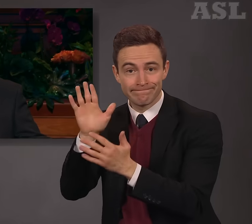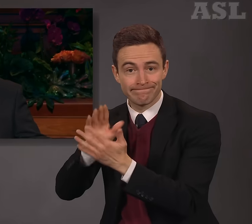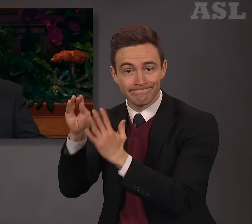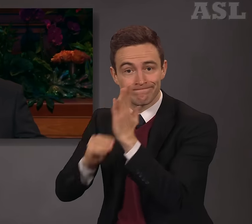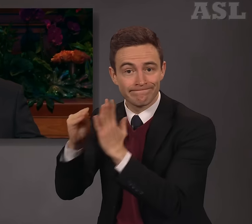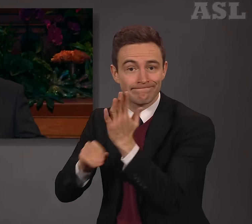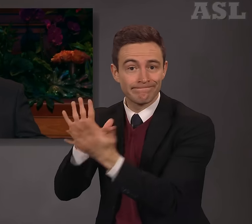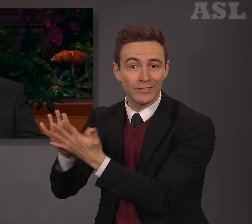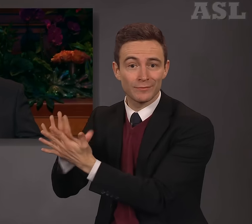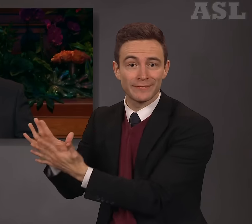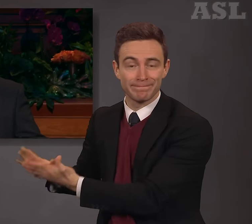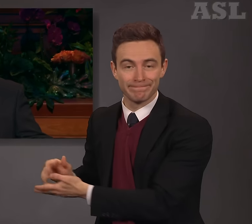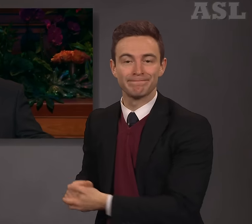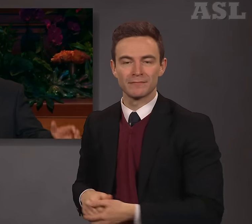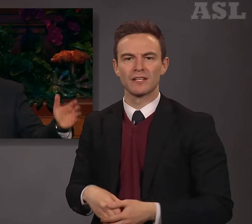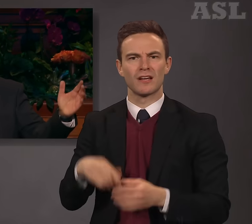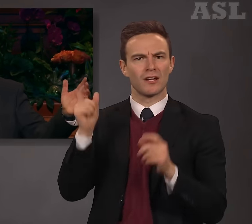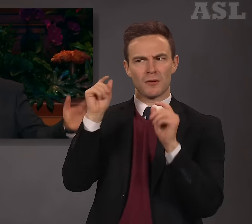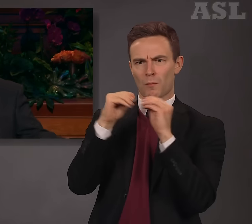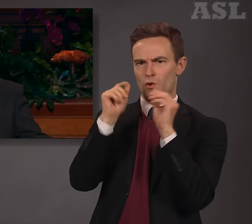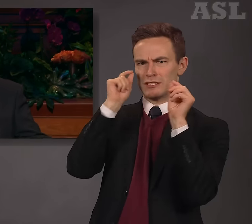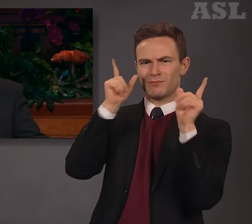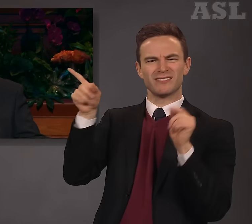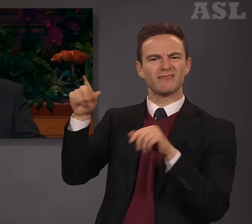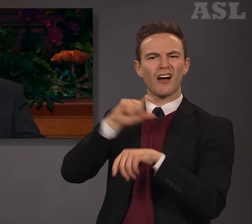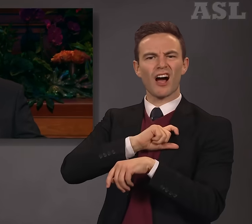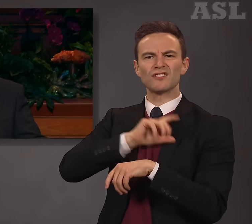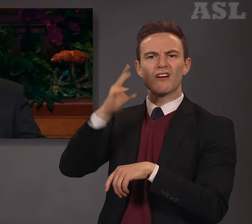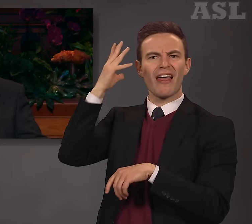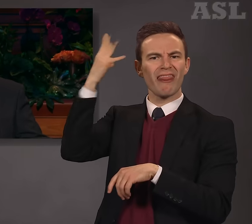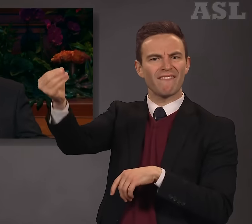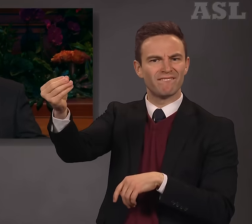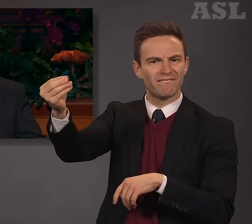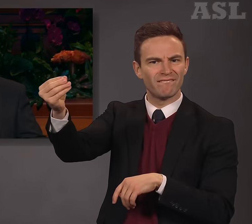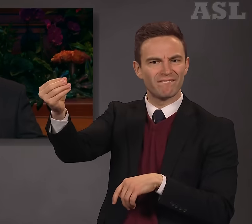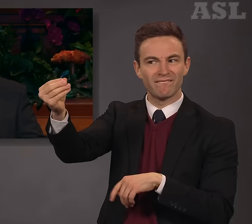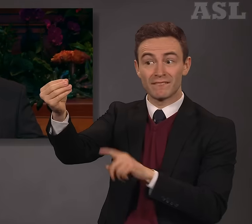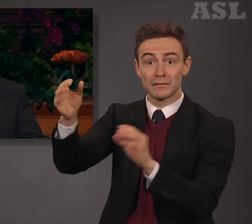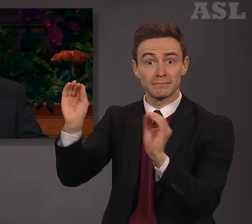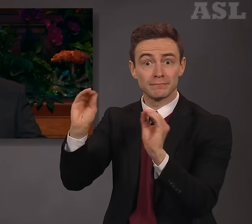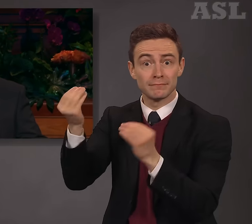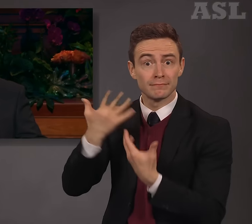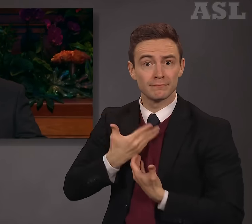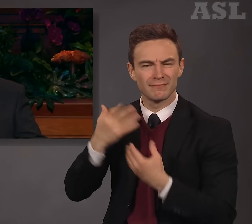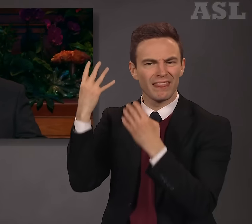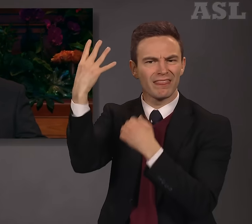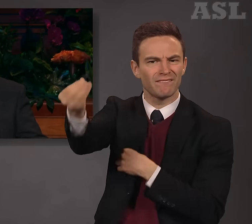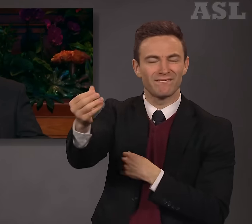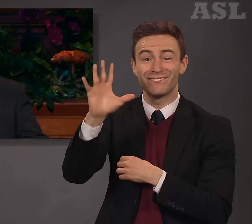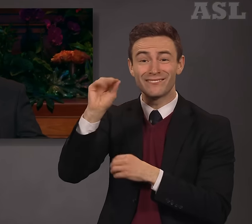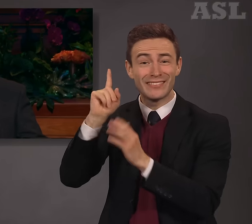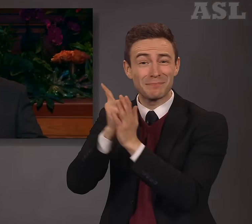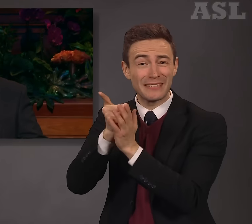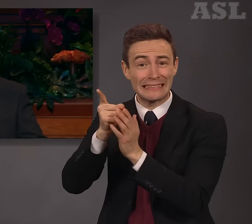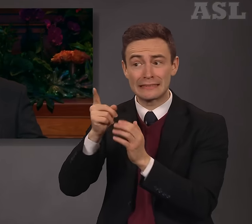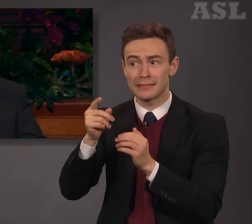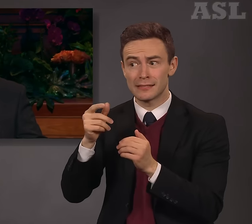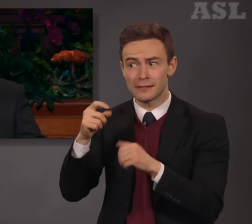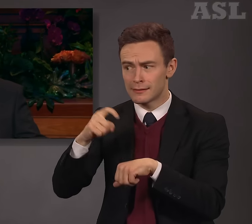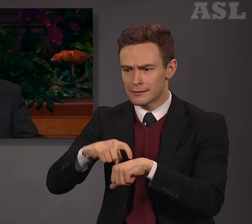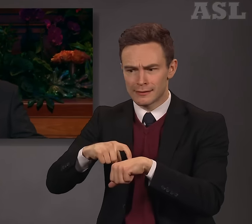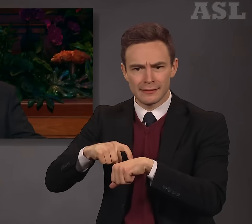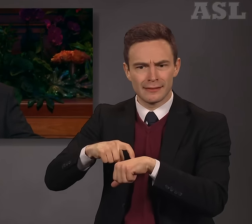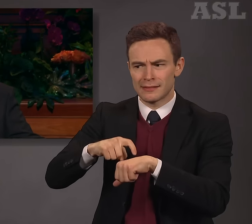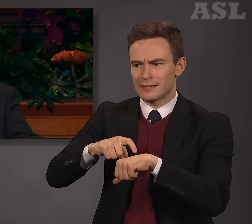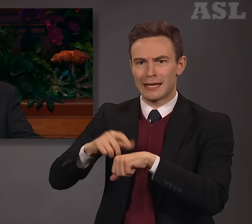more surprised when the officer left the station without saying anything. 50 minutes passed, and he did not